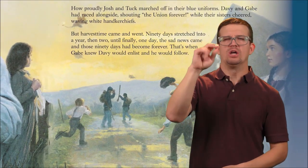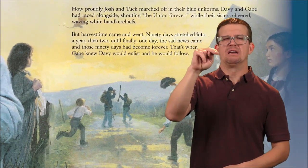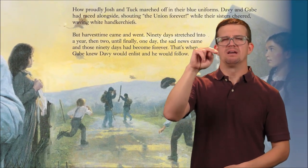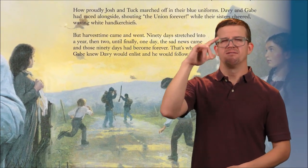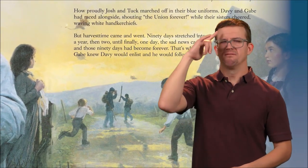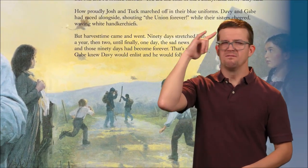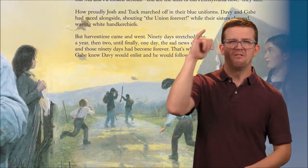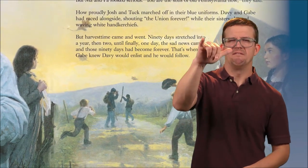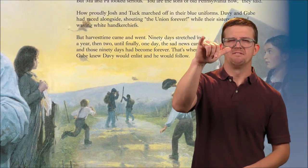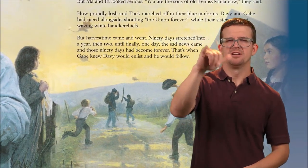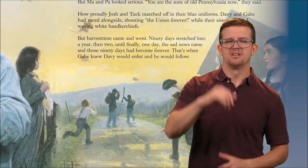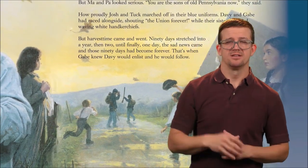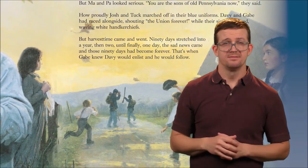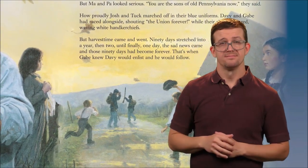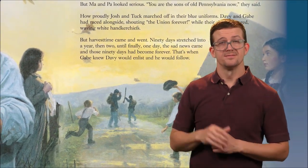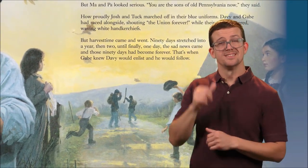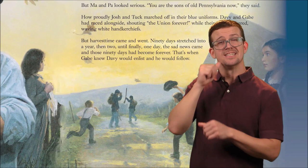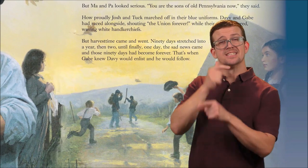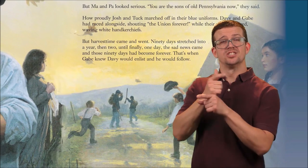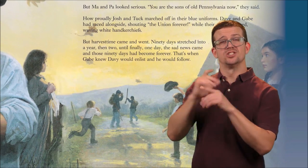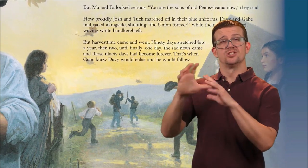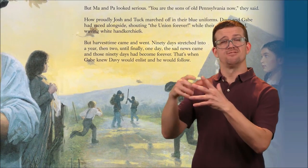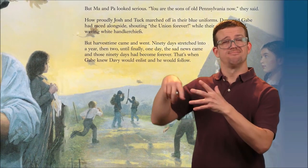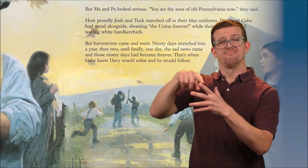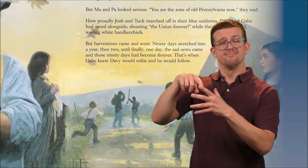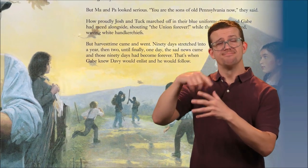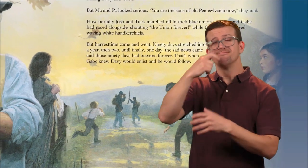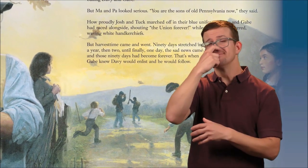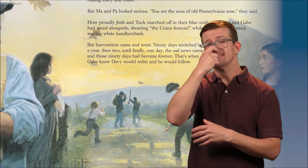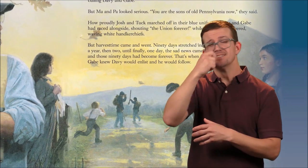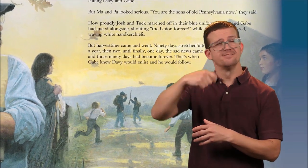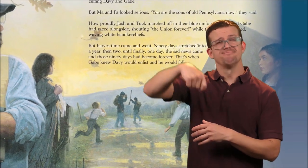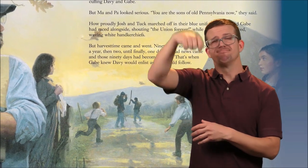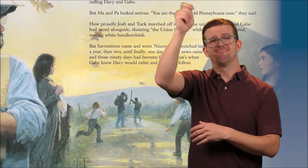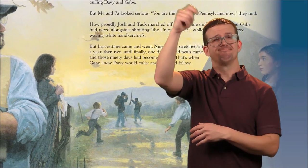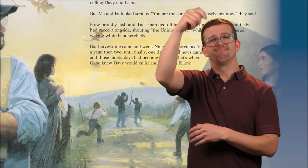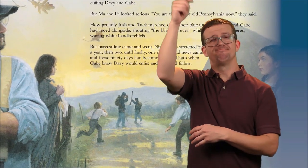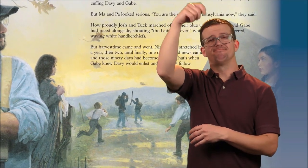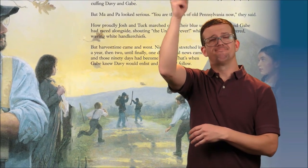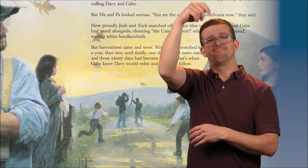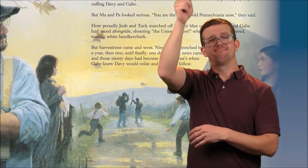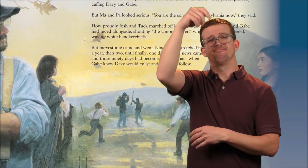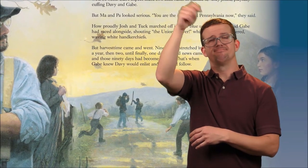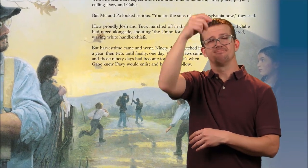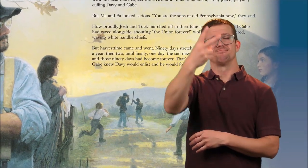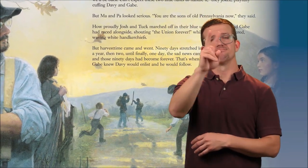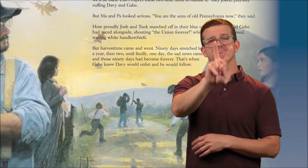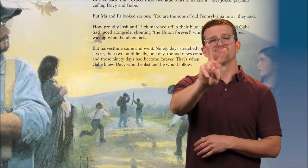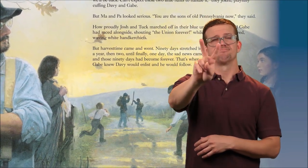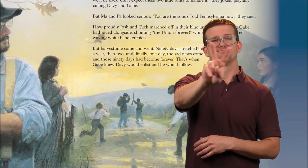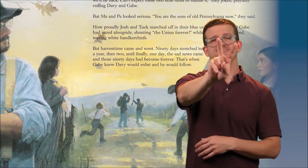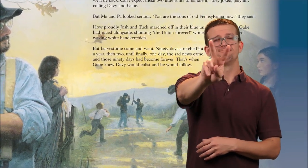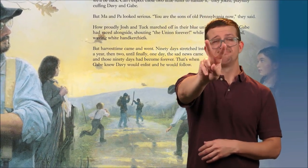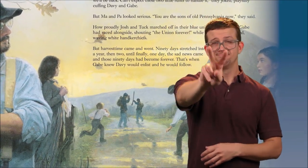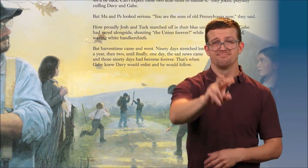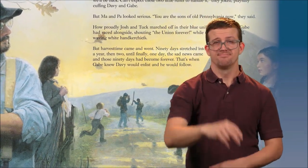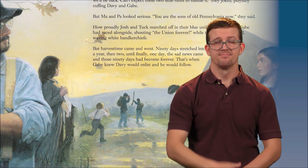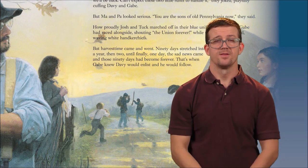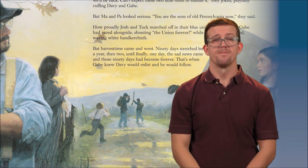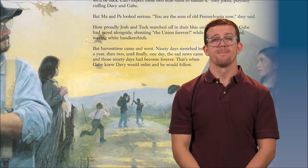Davy and Gabe had raced alongside, shouting, "The Union forever!" while their sisters